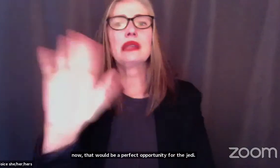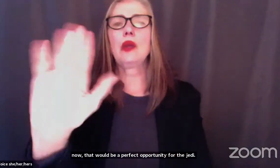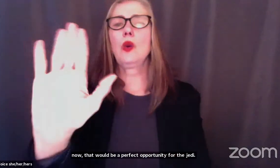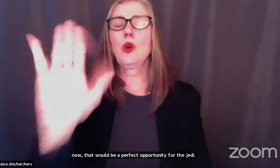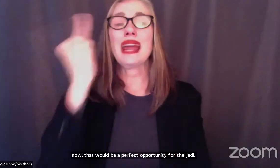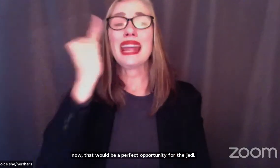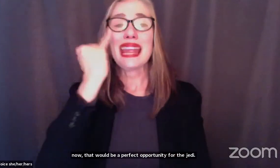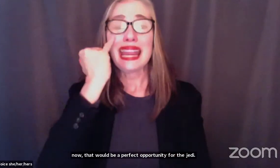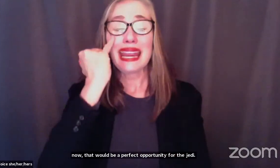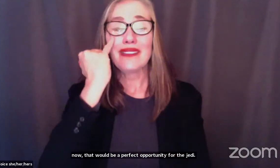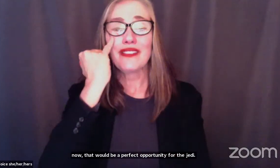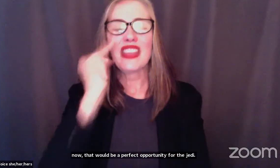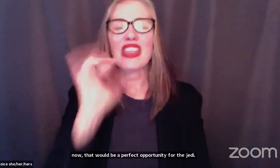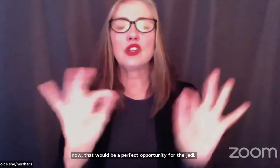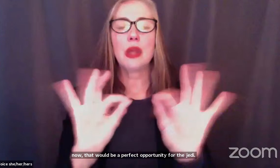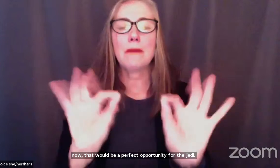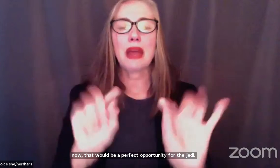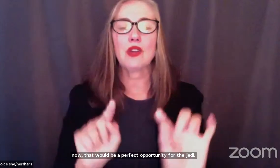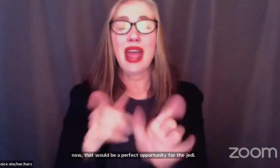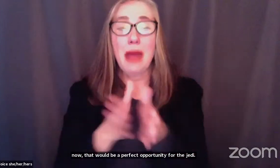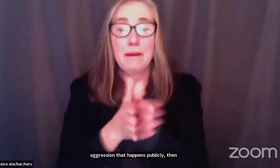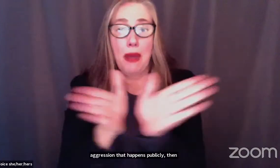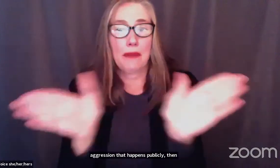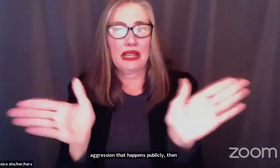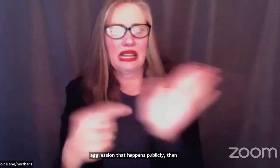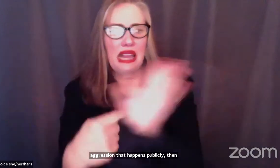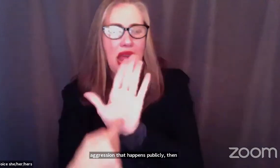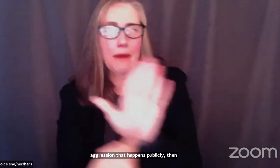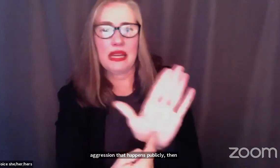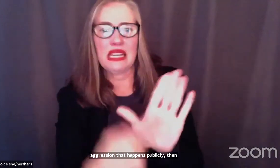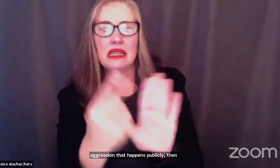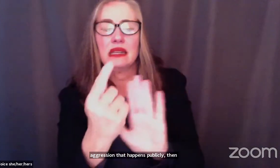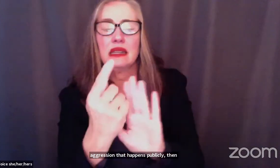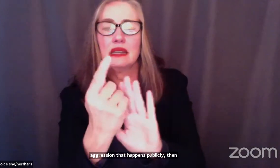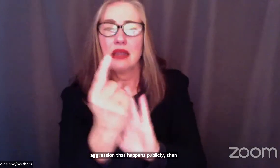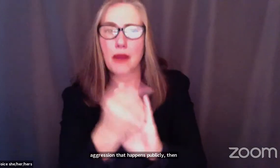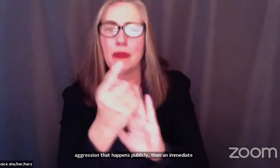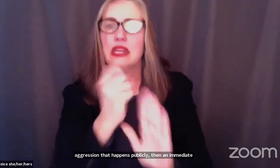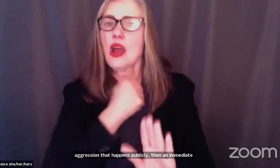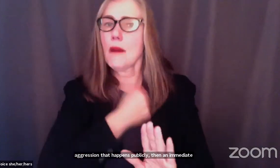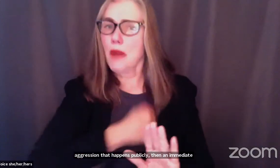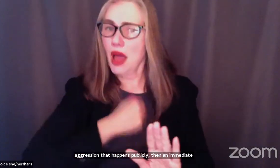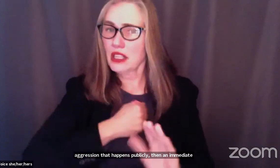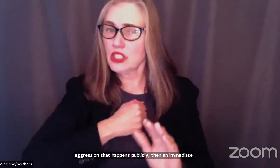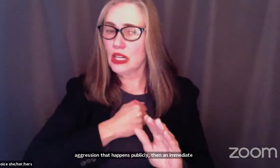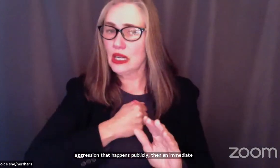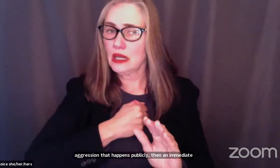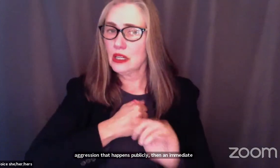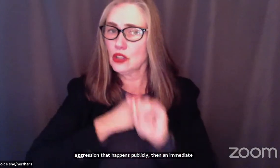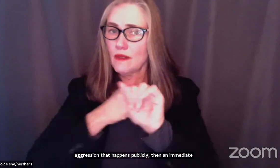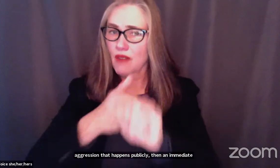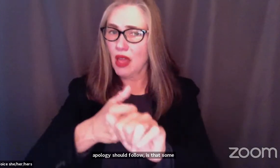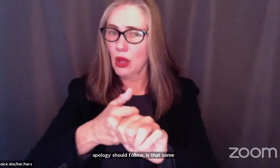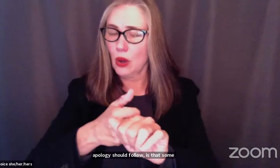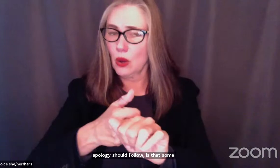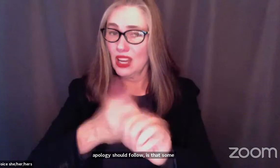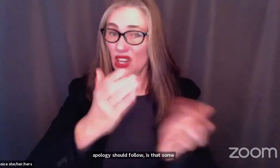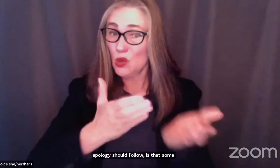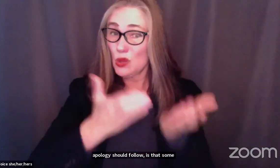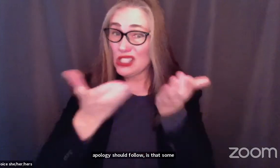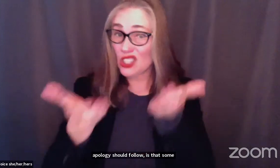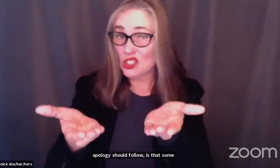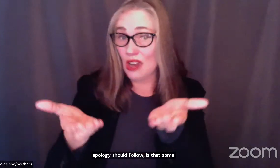there's a microaggression that happens publicly, then an immediate apology should follow. Is that